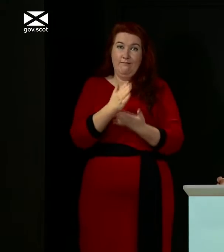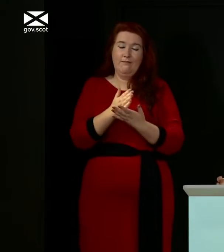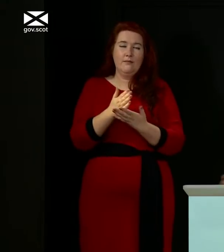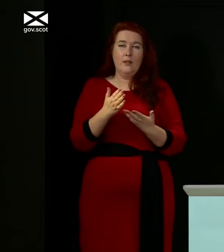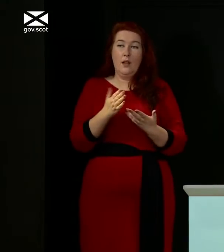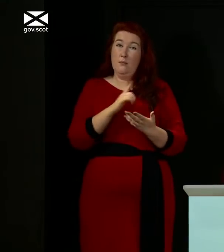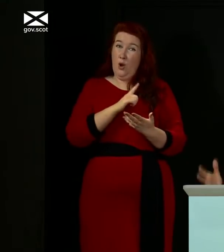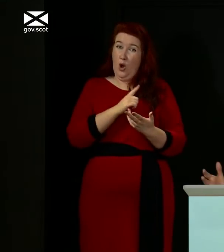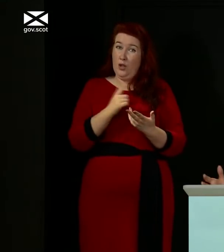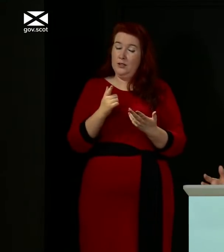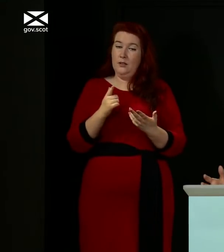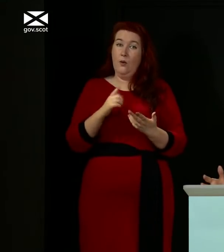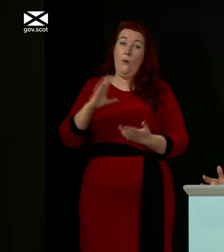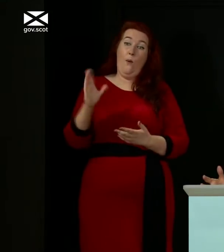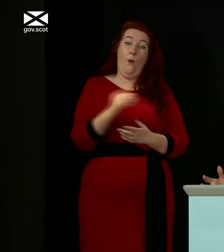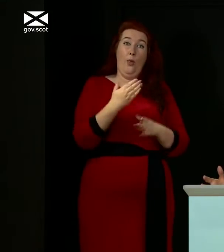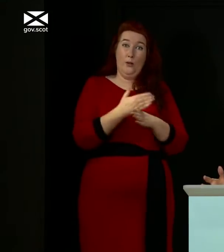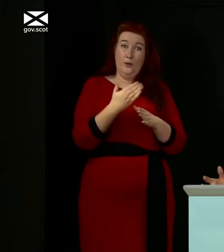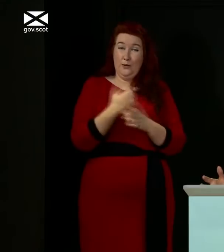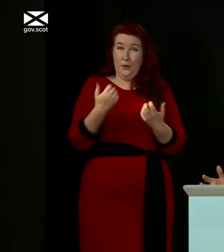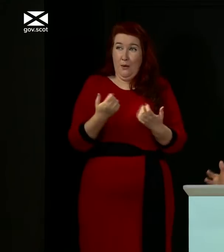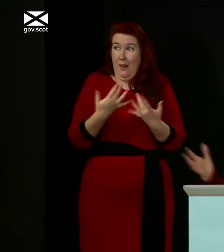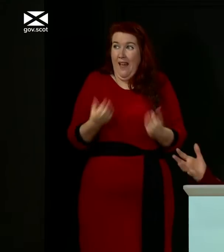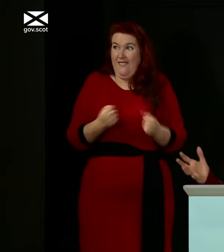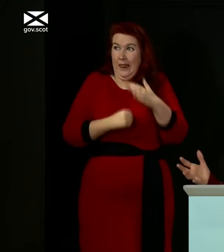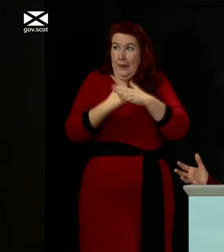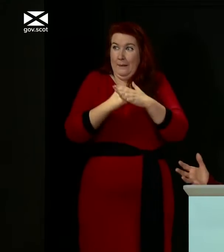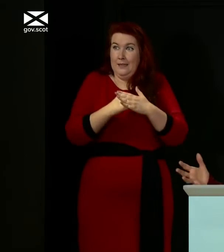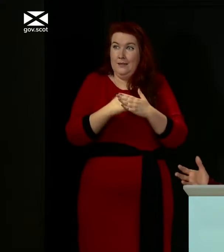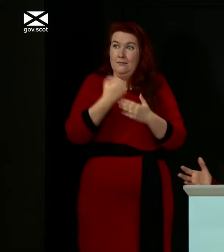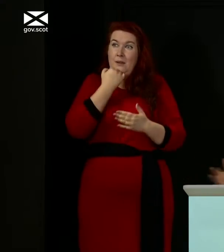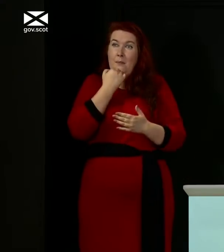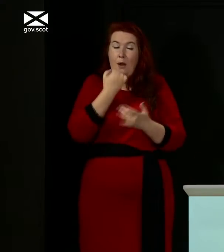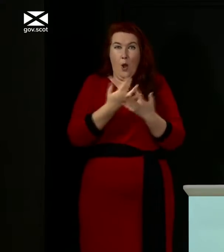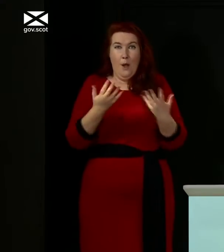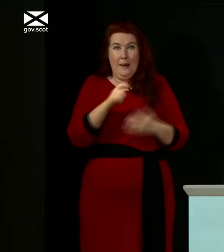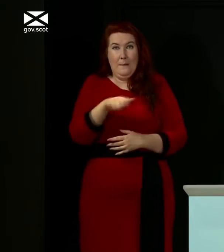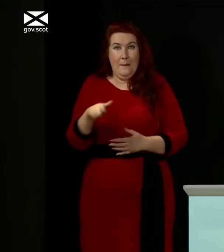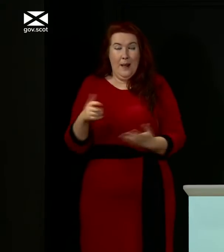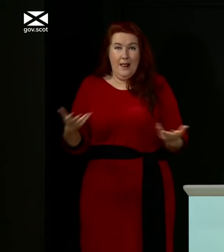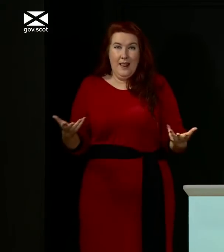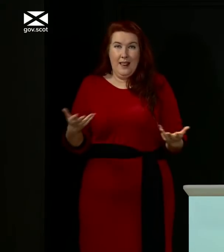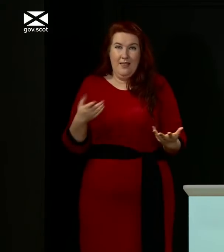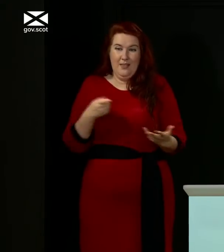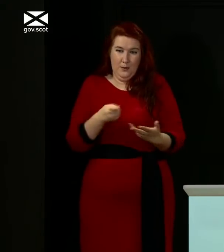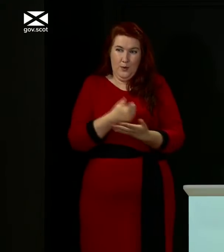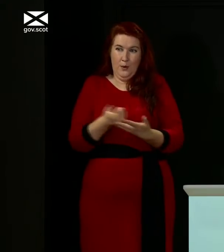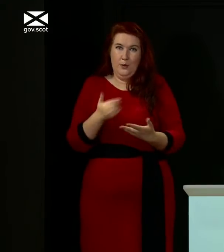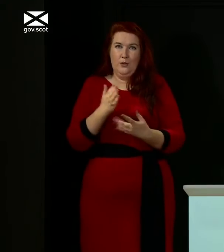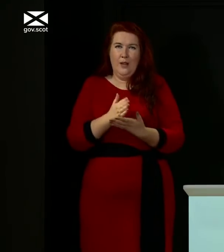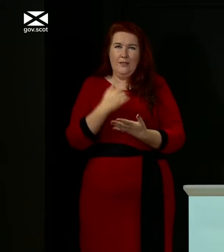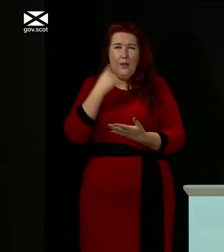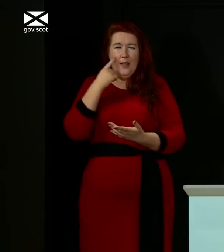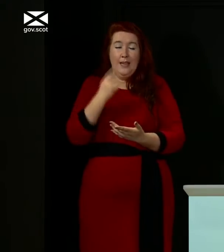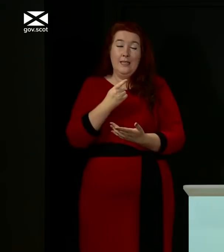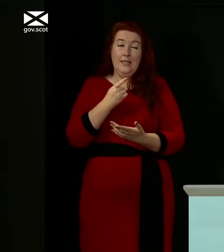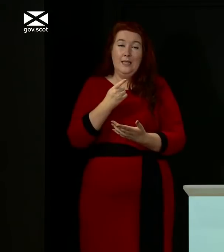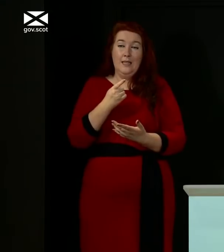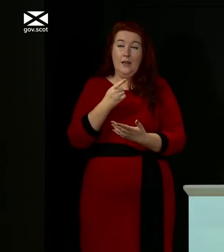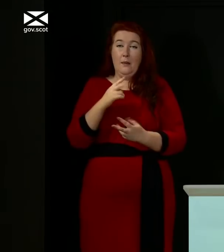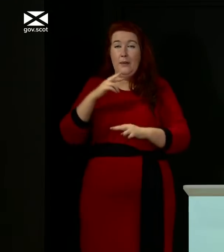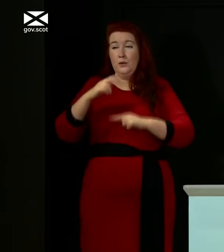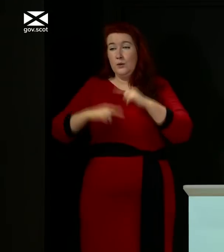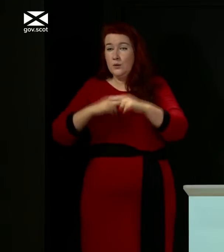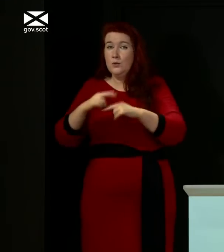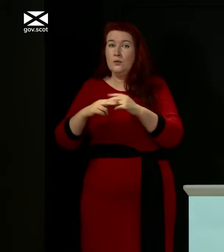people in the country that can do all the jobs that need to be done. That's true at any time. So we need to think, is daily as opposed to twice a